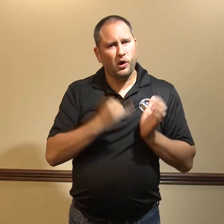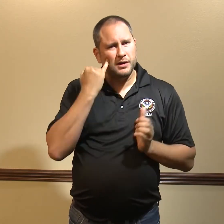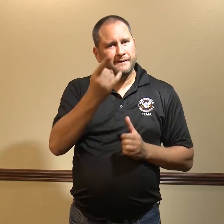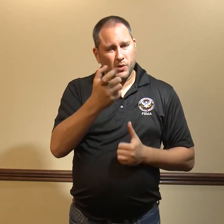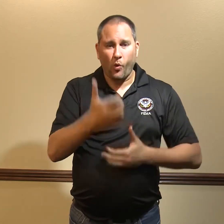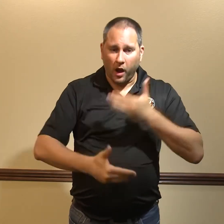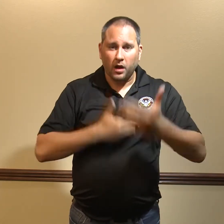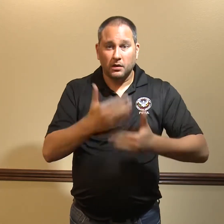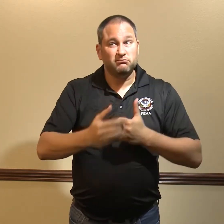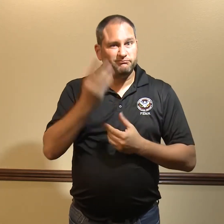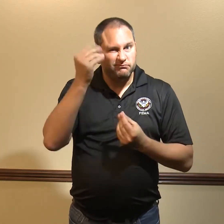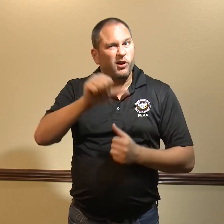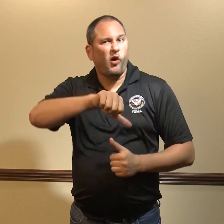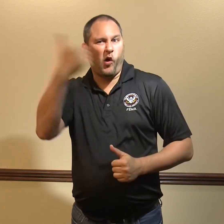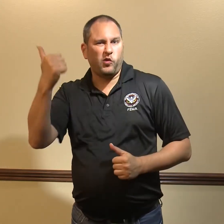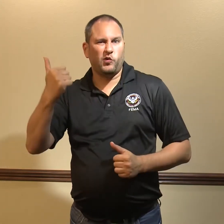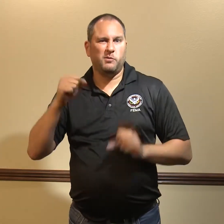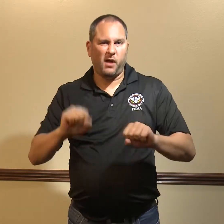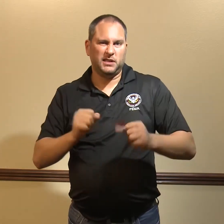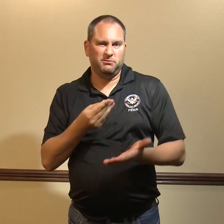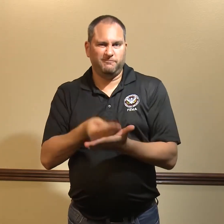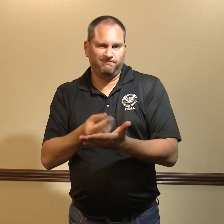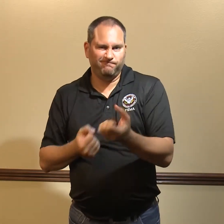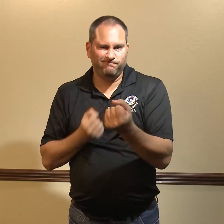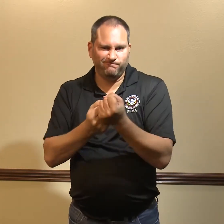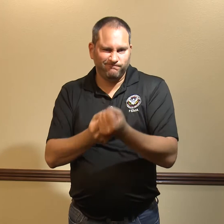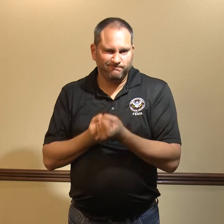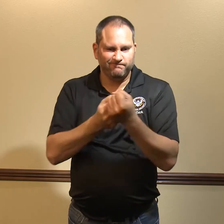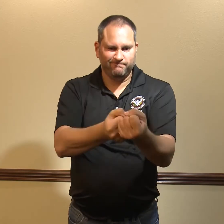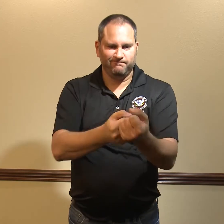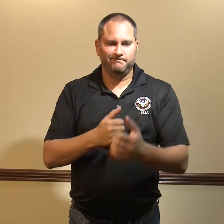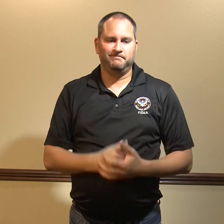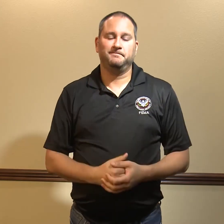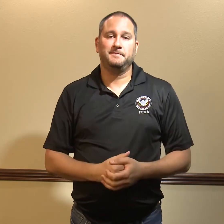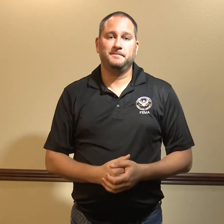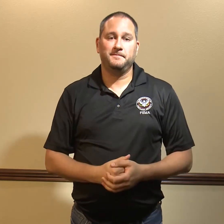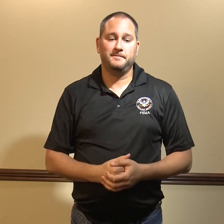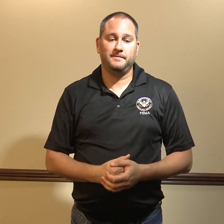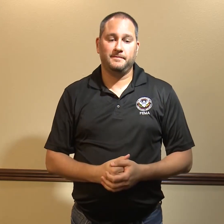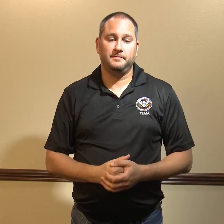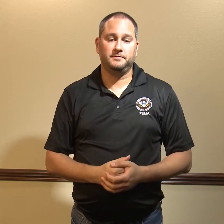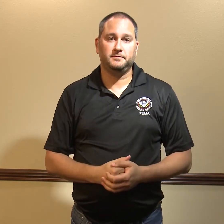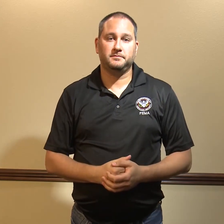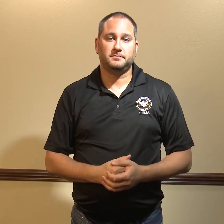step to being considered for other forms of disaster assistance.